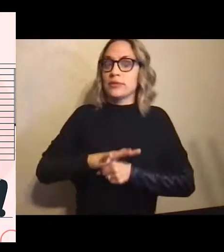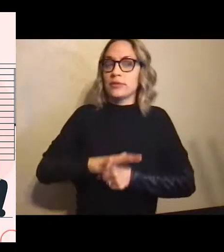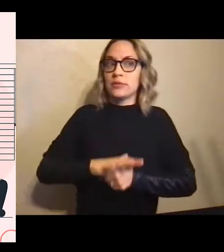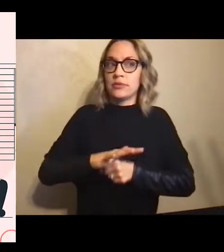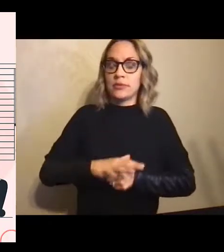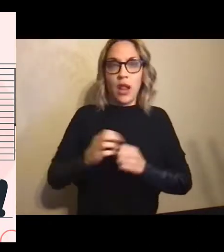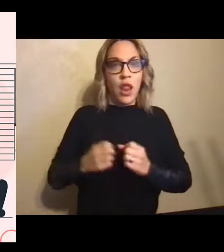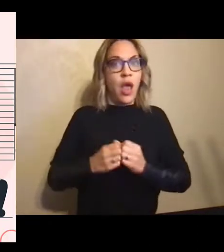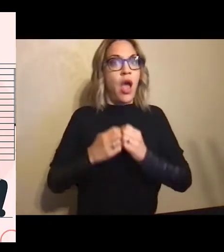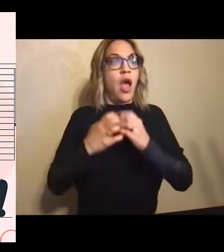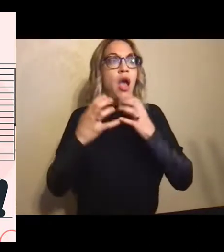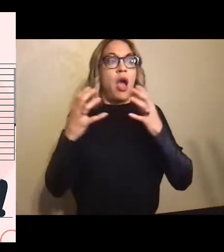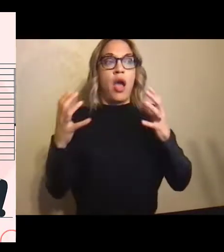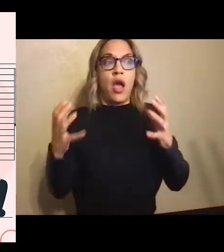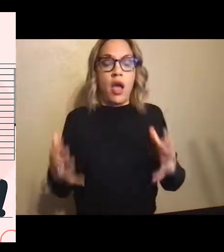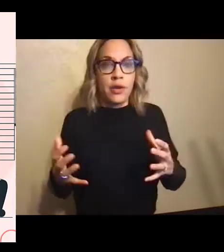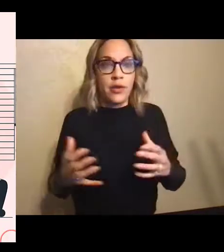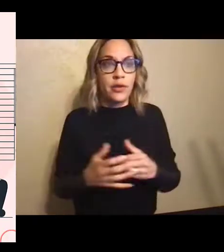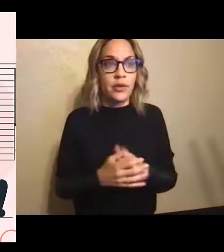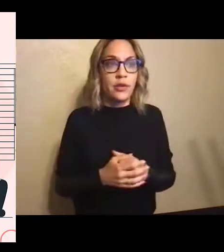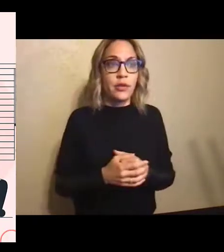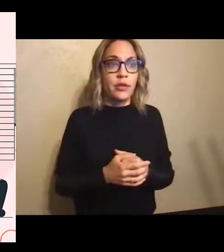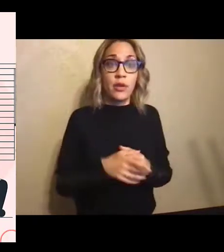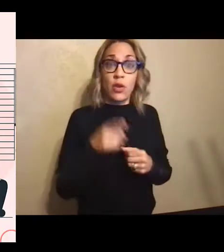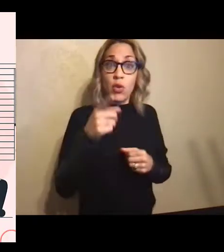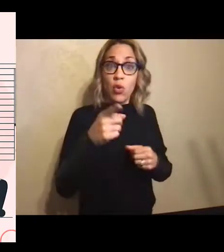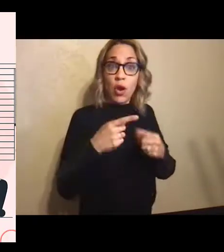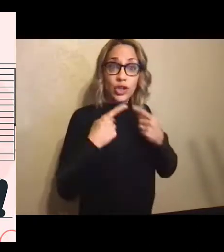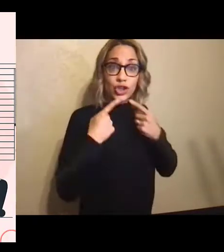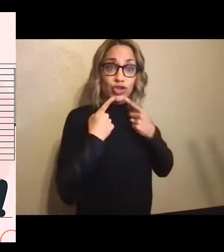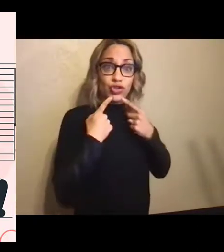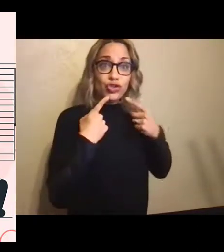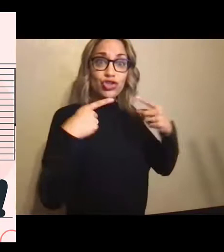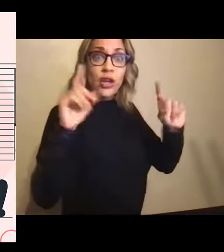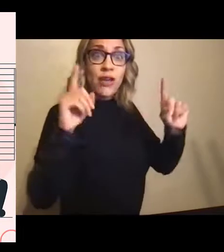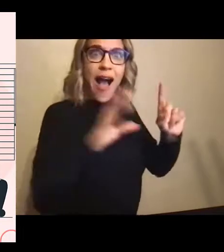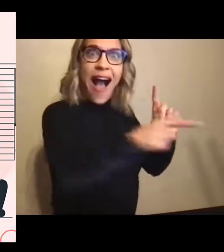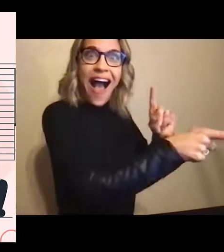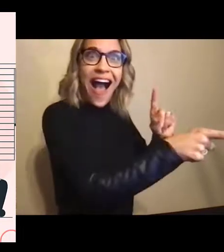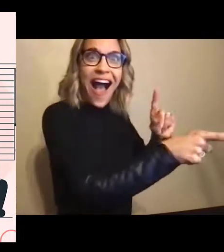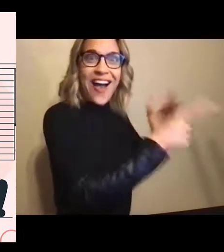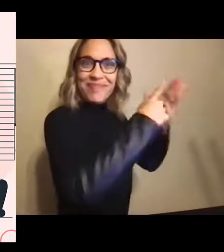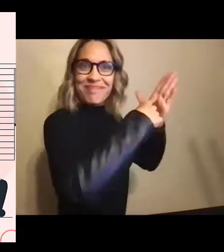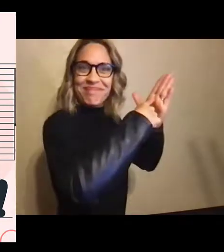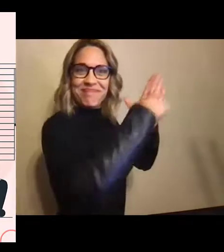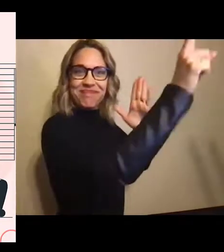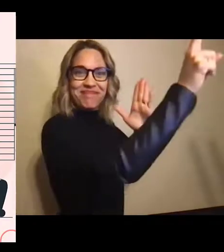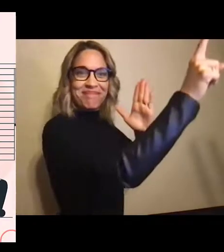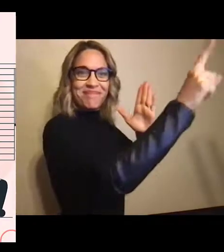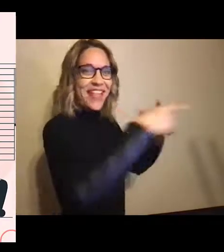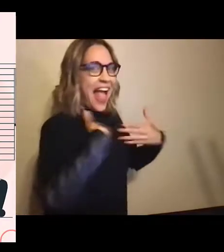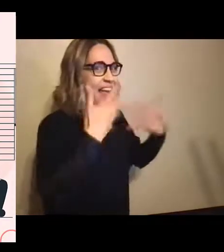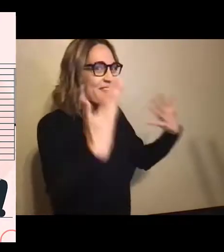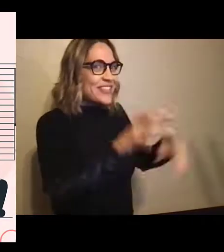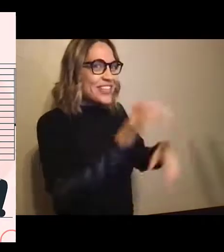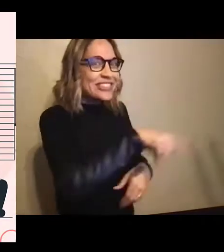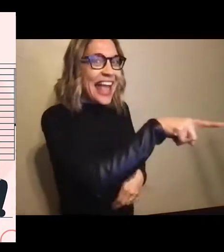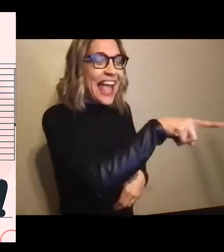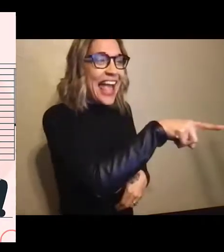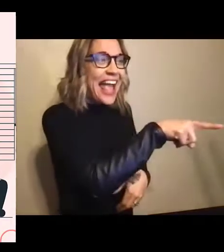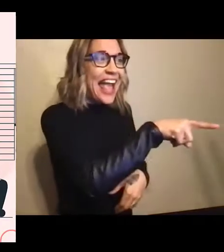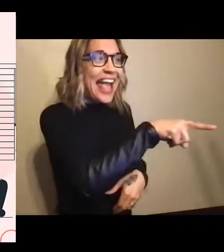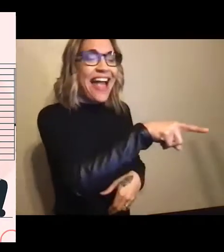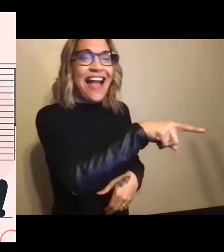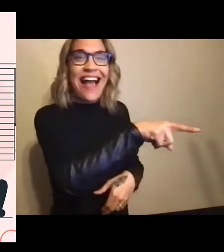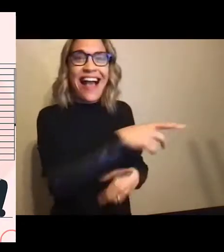It immensely reduces stress, a lot of unnecessary stress due to poor time management. When you